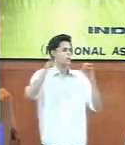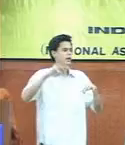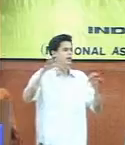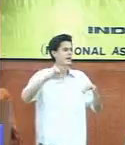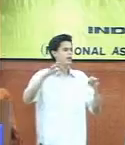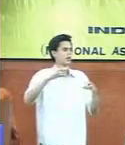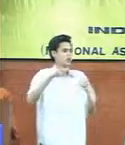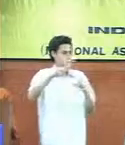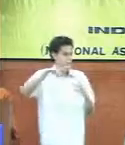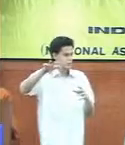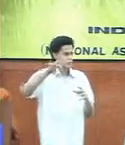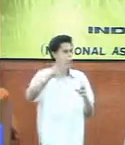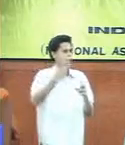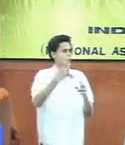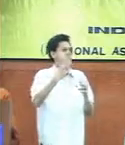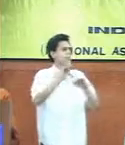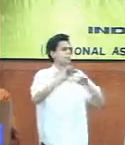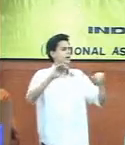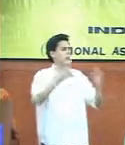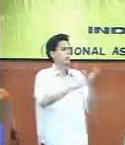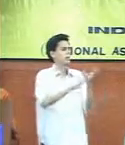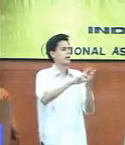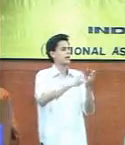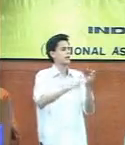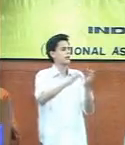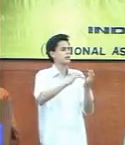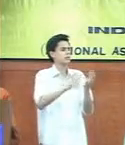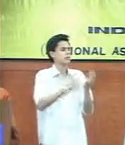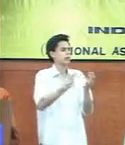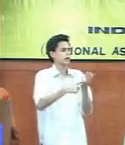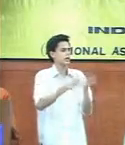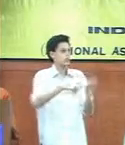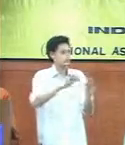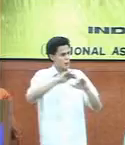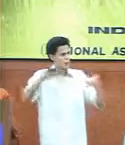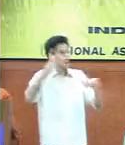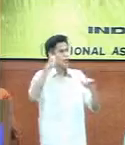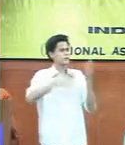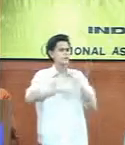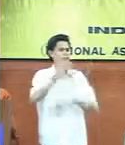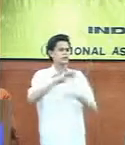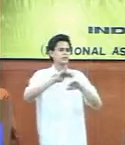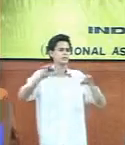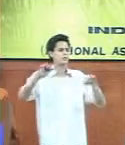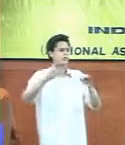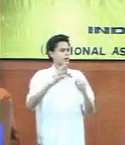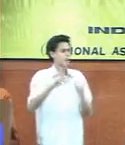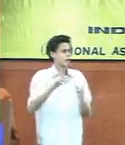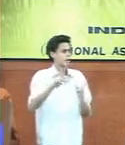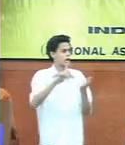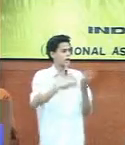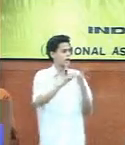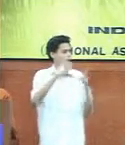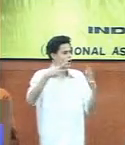commission, or a separate ministry for people with disabilities? Because you see, it's a